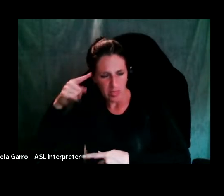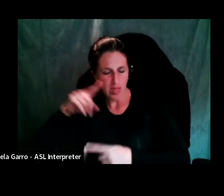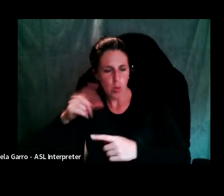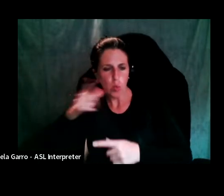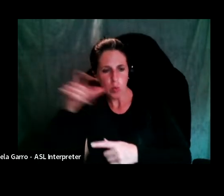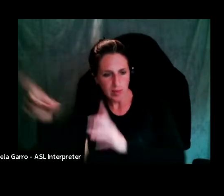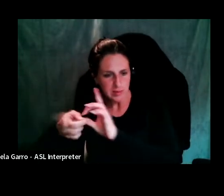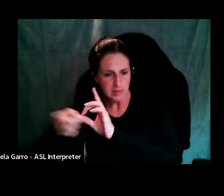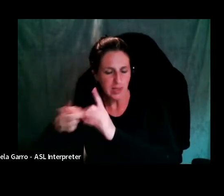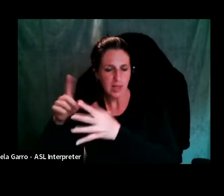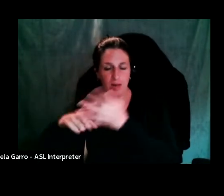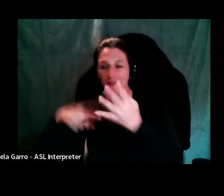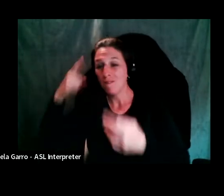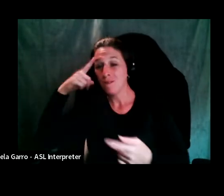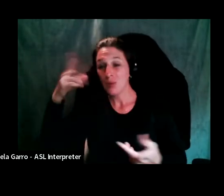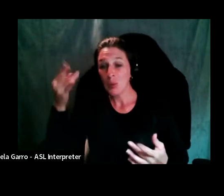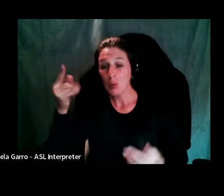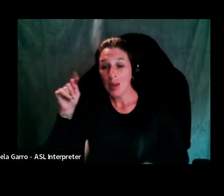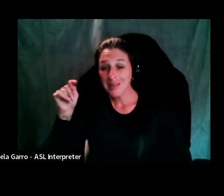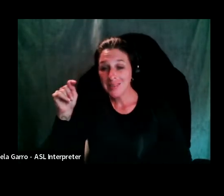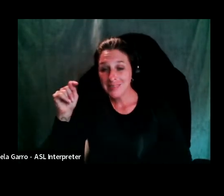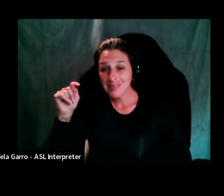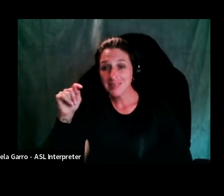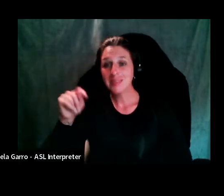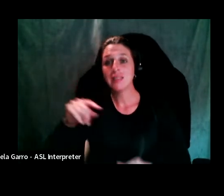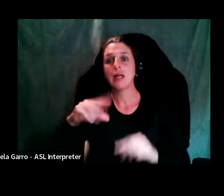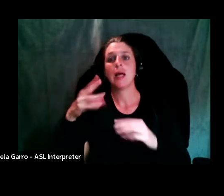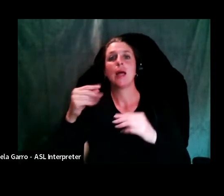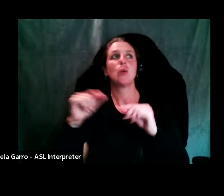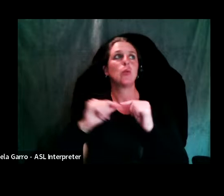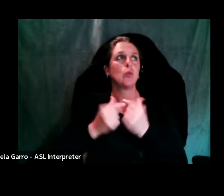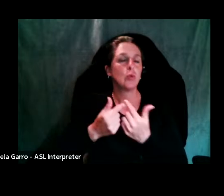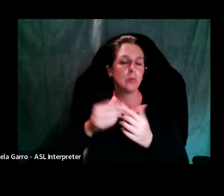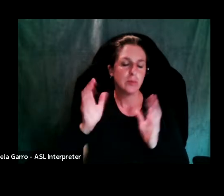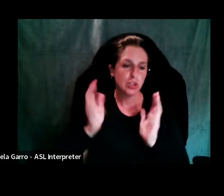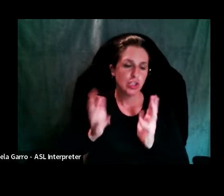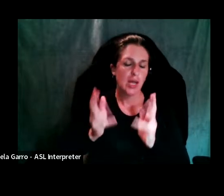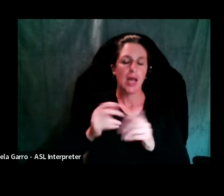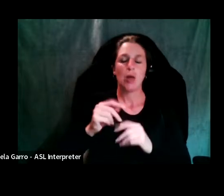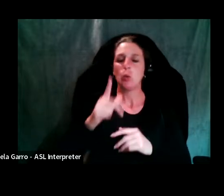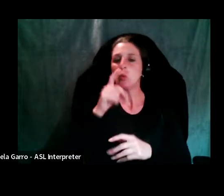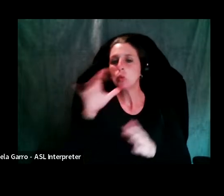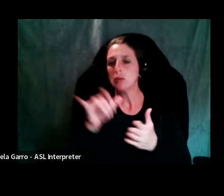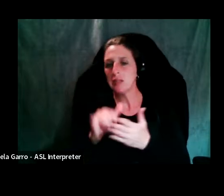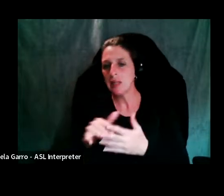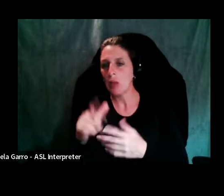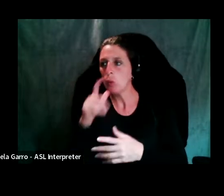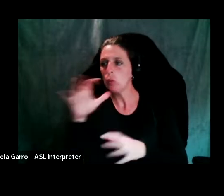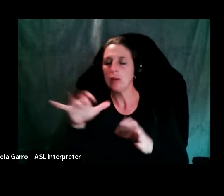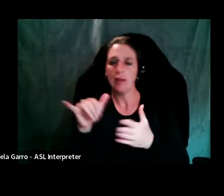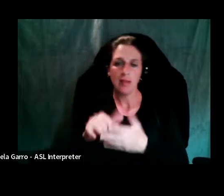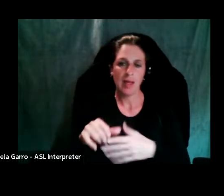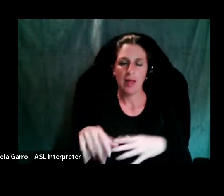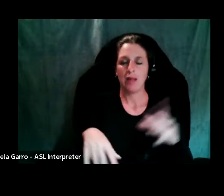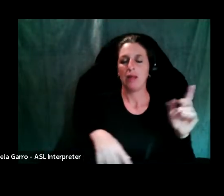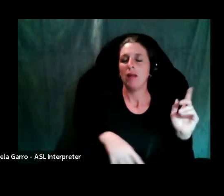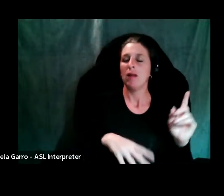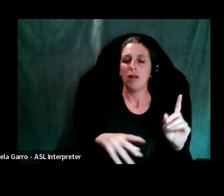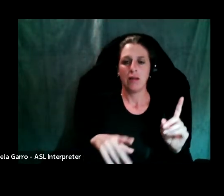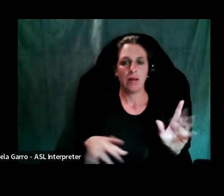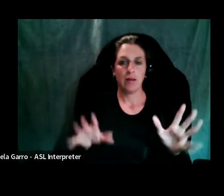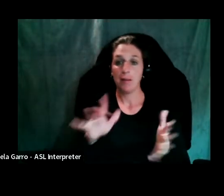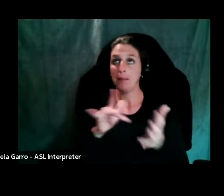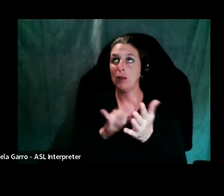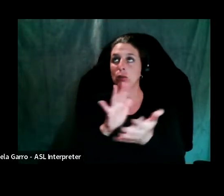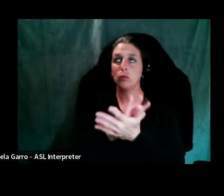what? And it's the group chats, and it's the Snapchat, and it's the who did what. It's the fight clubs. I'm telling you, it's we crazy. Call them fight club. Middle